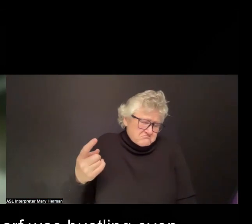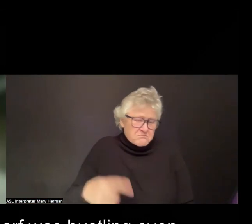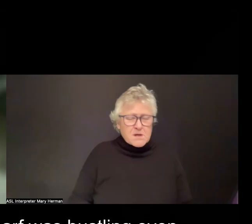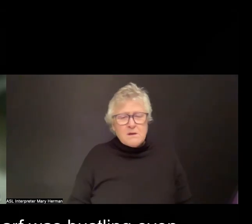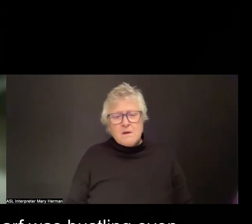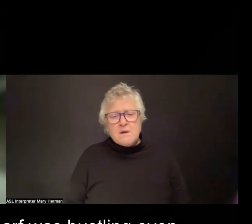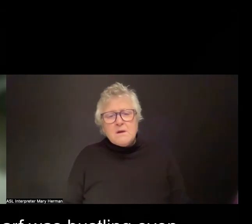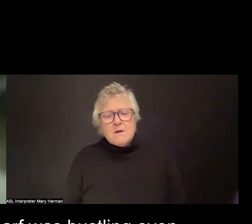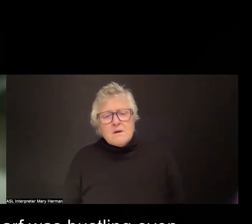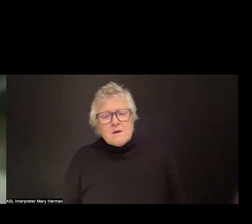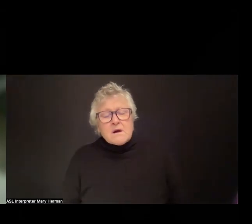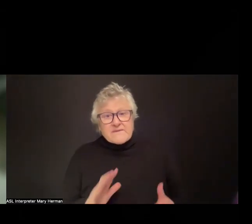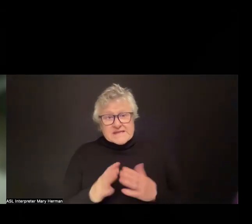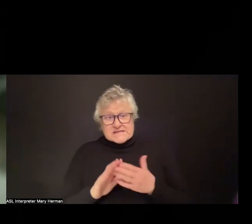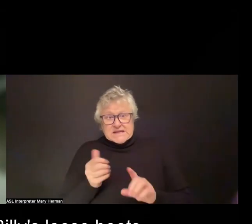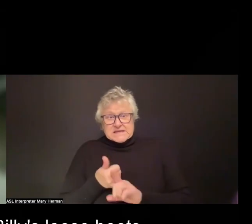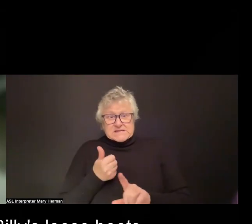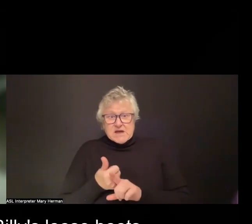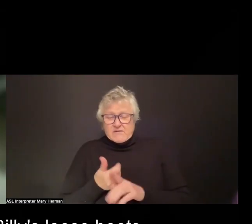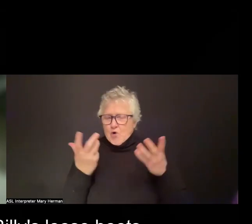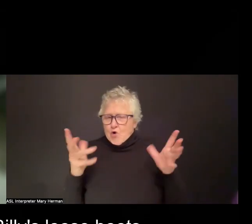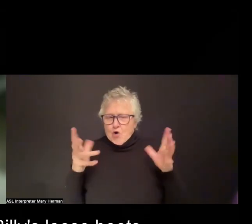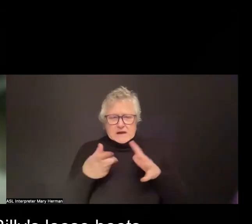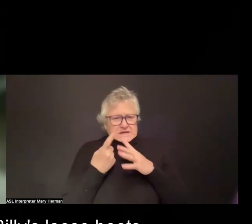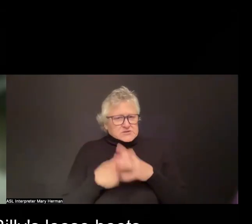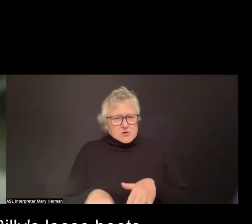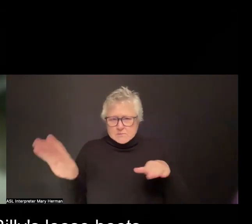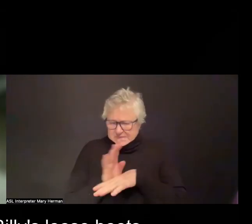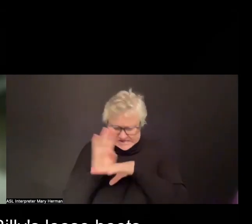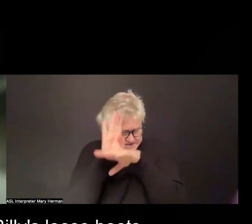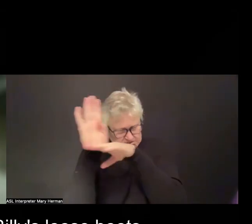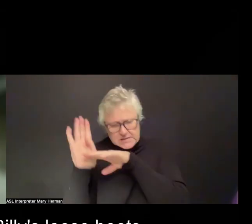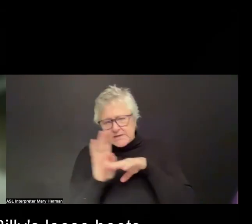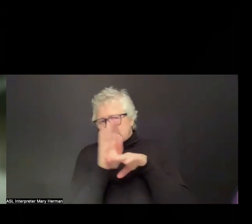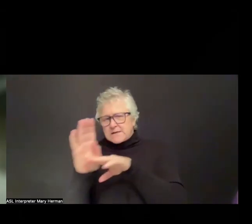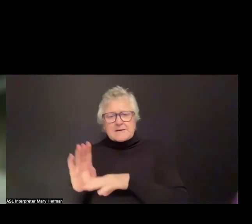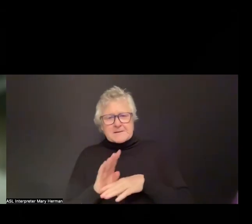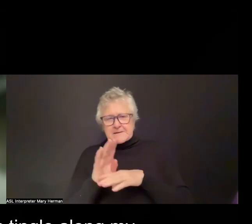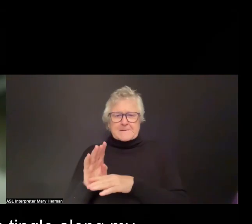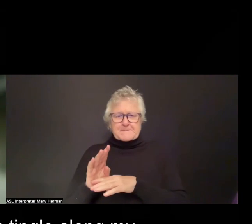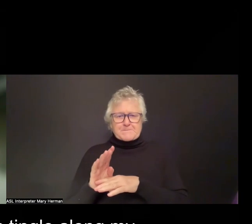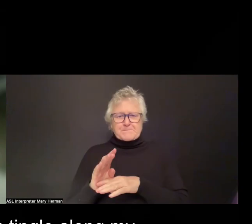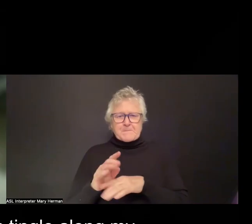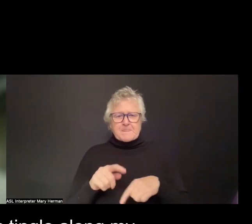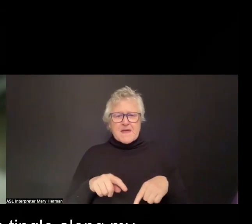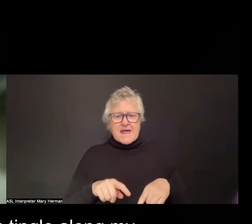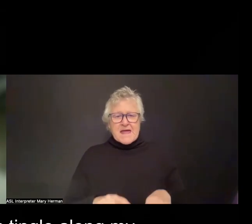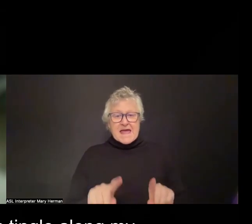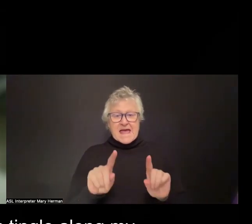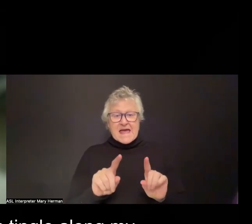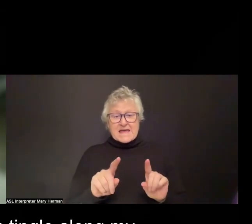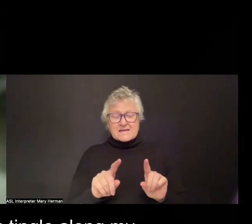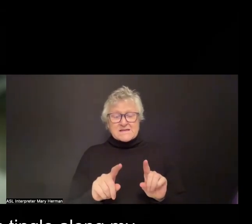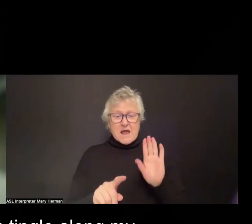as the morning began to threaten rain. As I clopped in Billy's loose boots, looking for his ship, I felt an electric tingle along